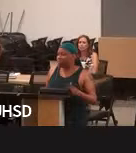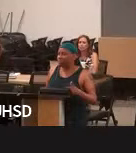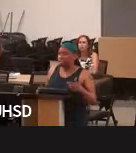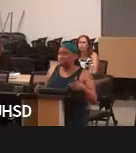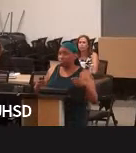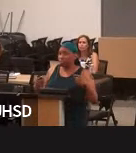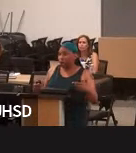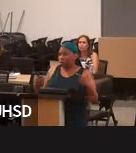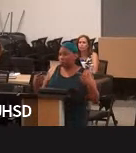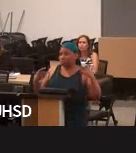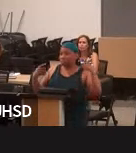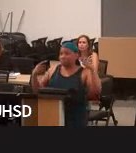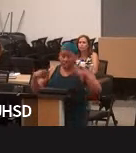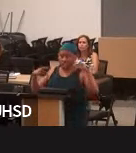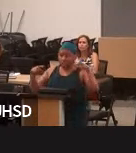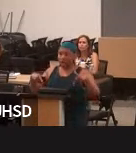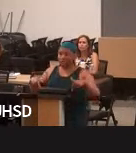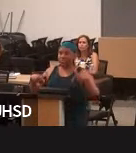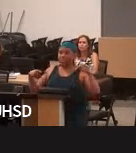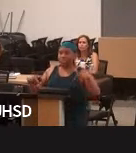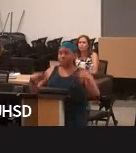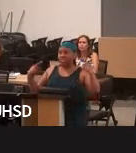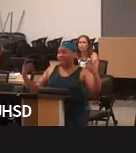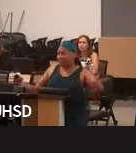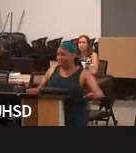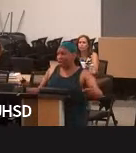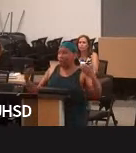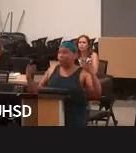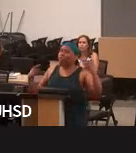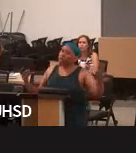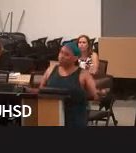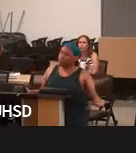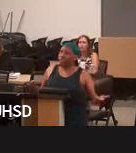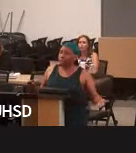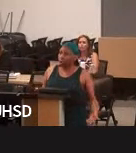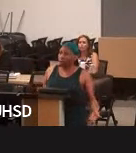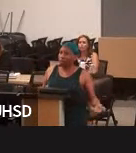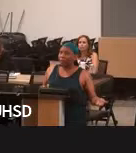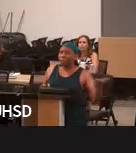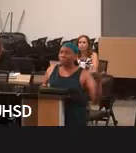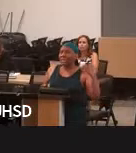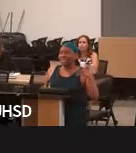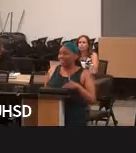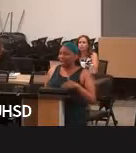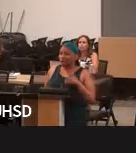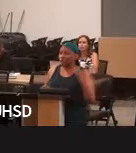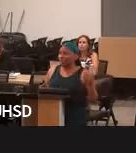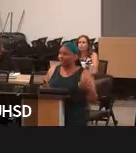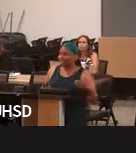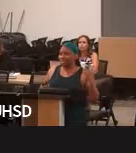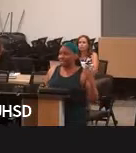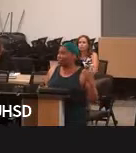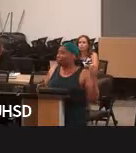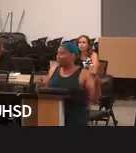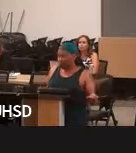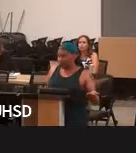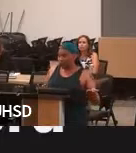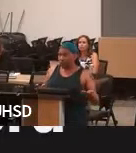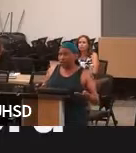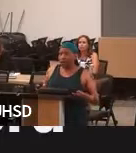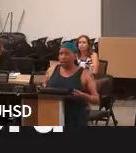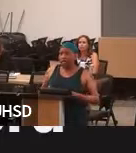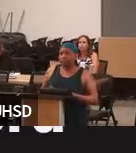actually believe this is the problem. This is the problem that the district is having when it comes to the N-word, because it's not only racist, it's